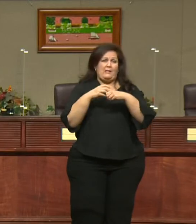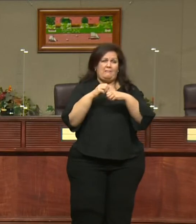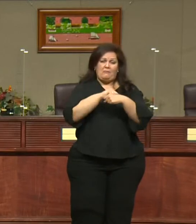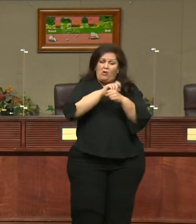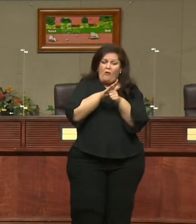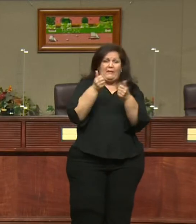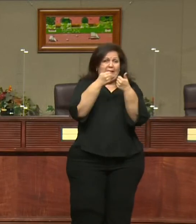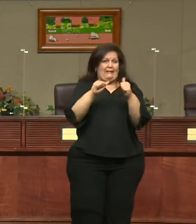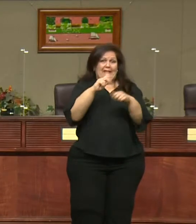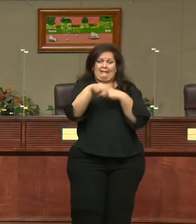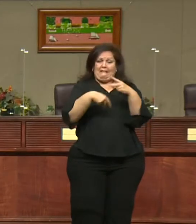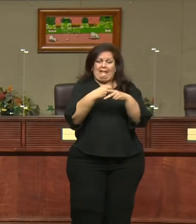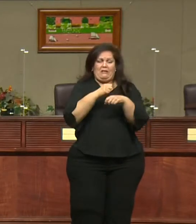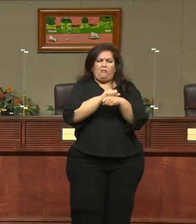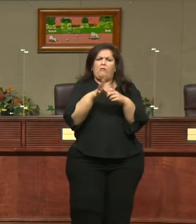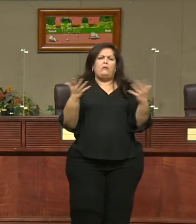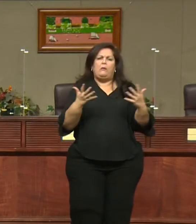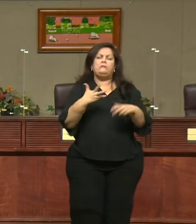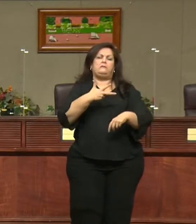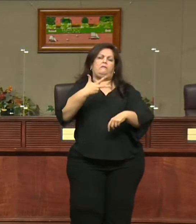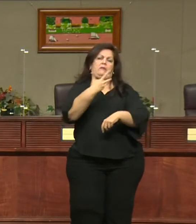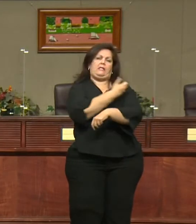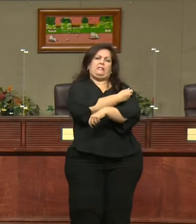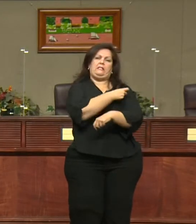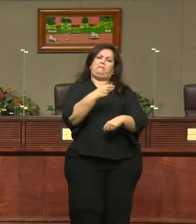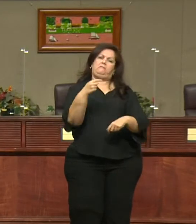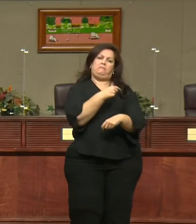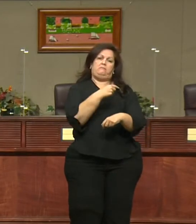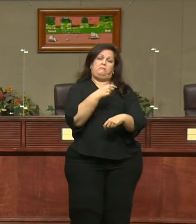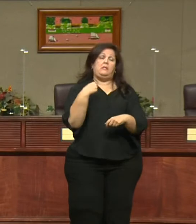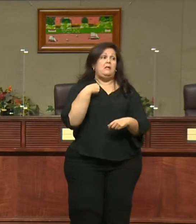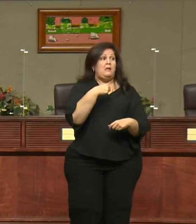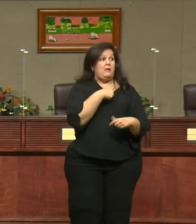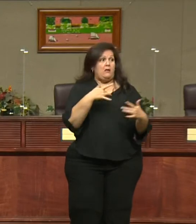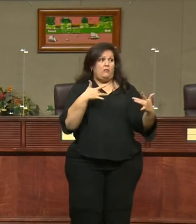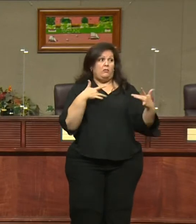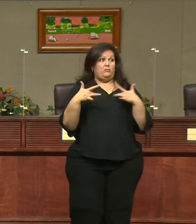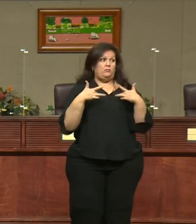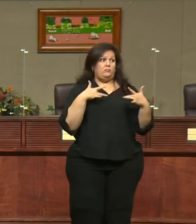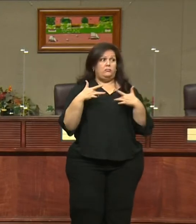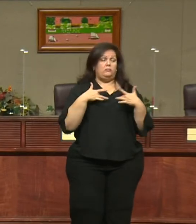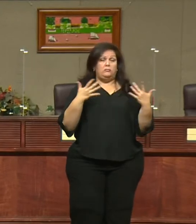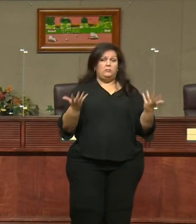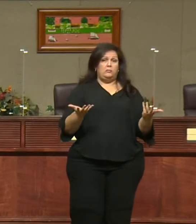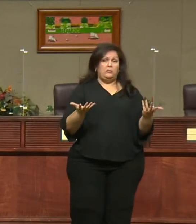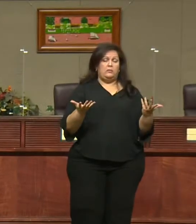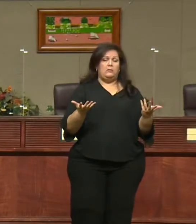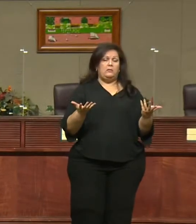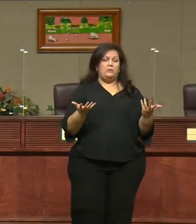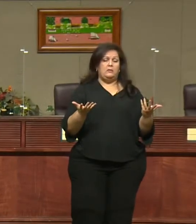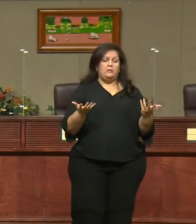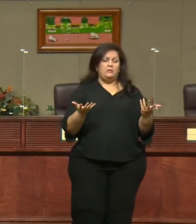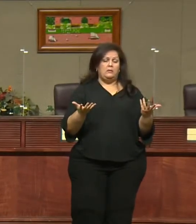any of these variants that are coming. Our concerns are